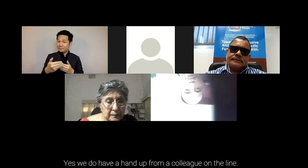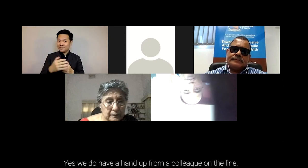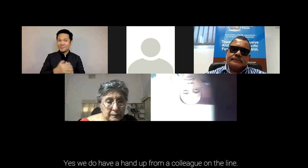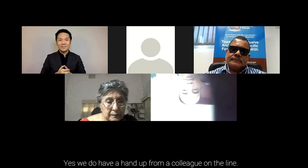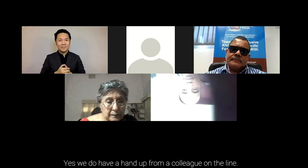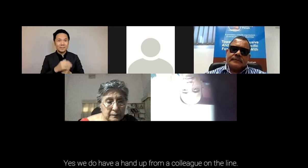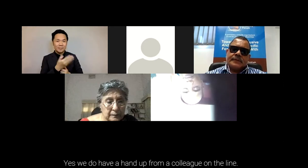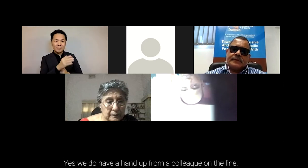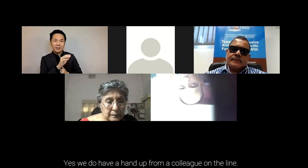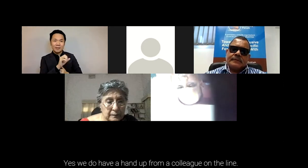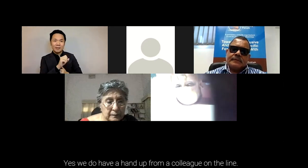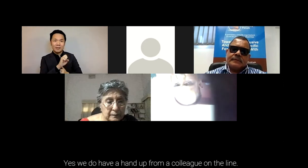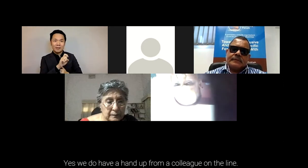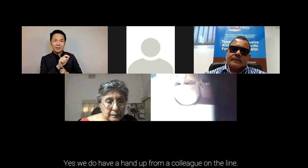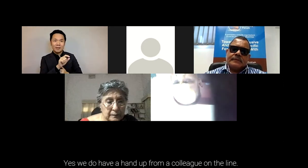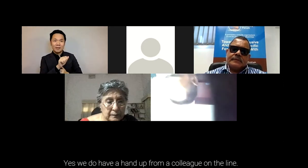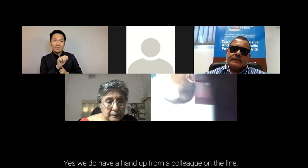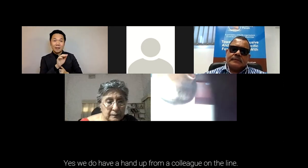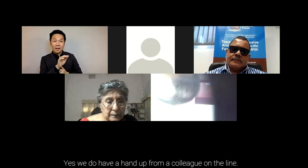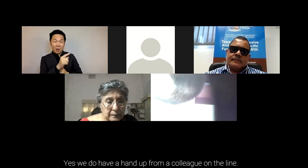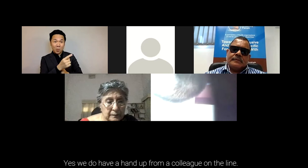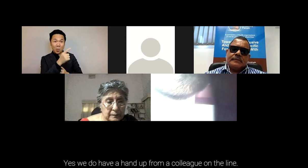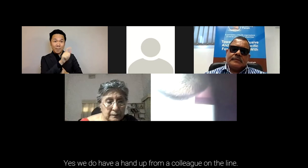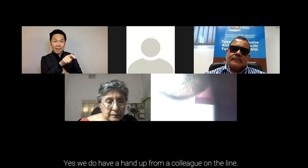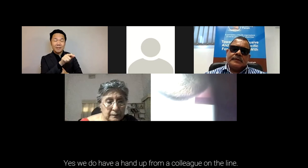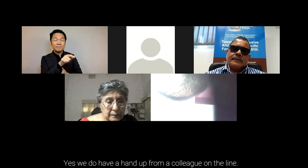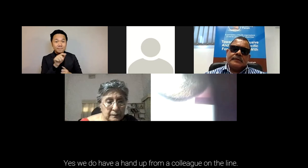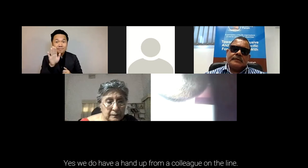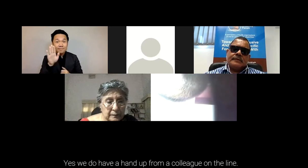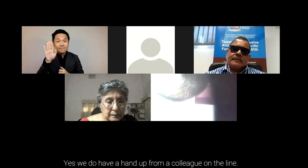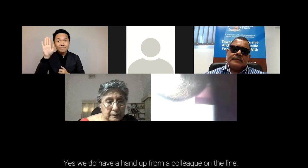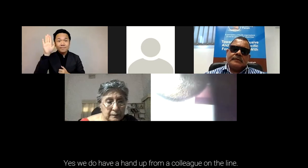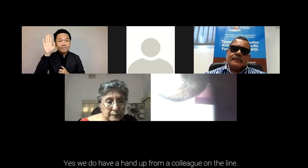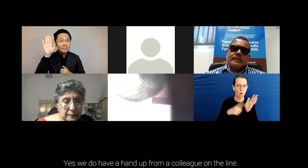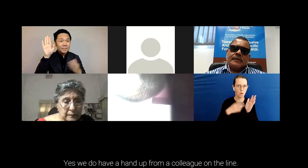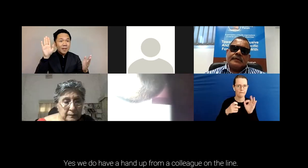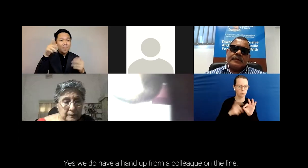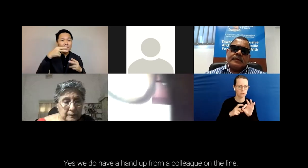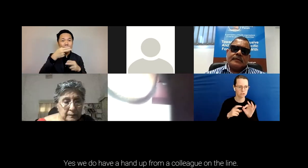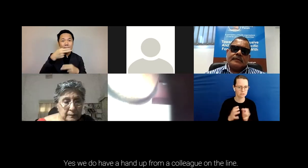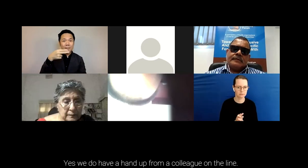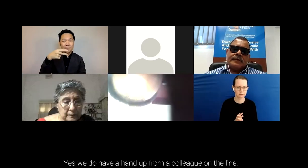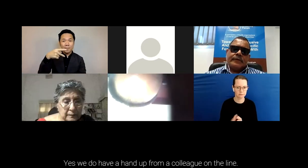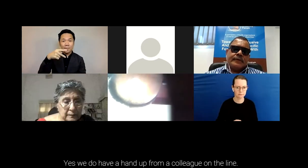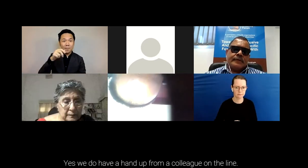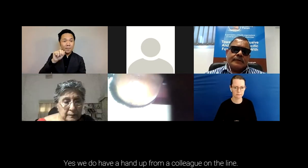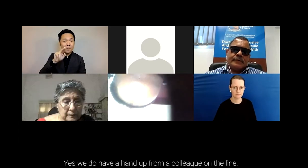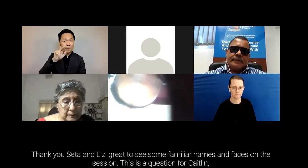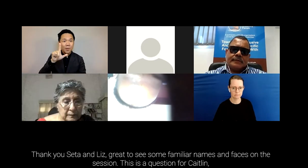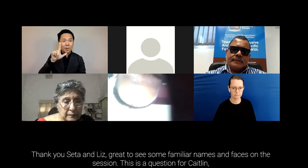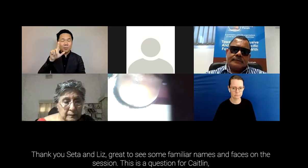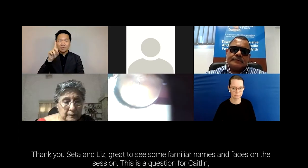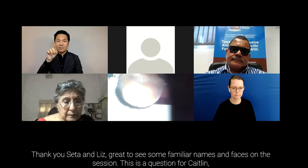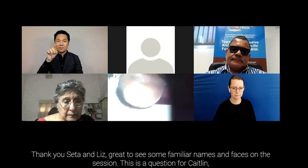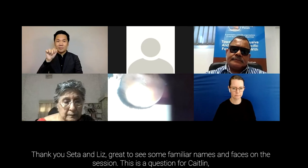Liz here. We do have a hand up from a colleague on the line, Paul Dini. Okay. Thanks. Go ahead, Paul.